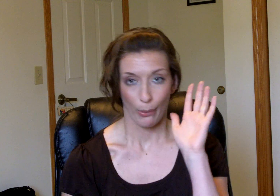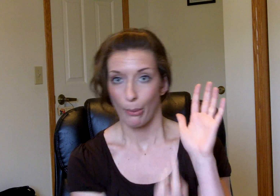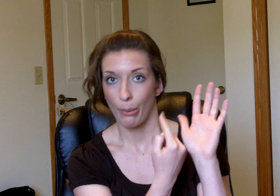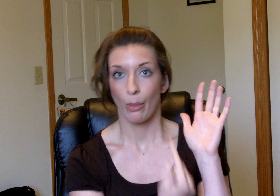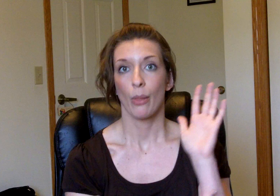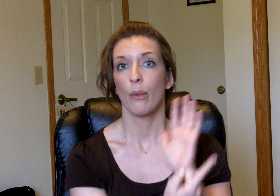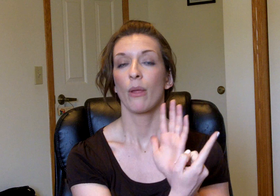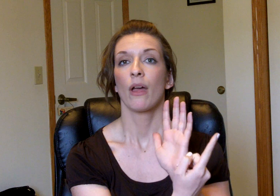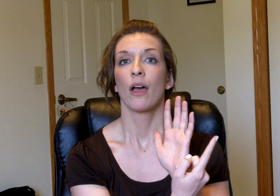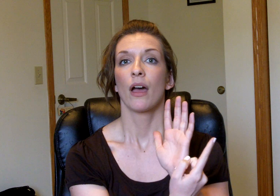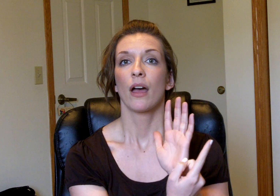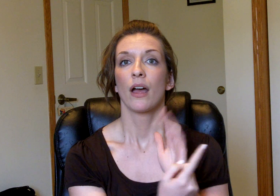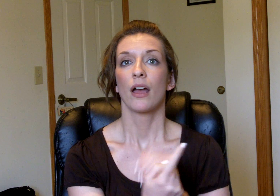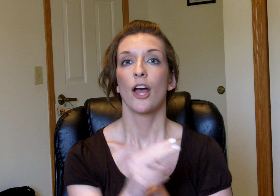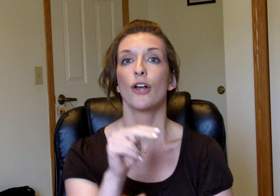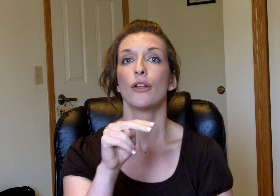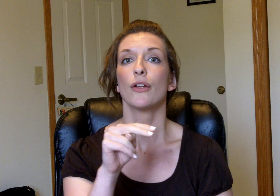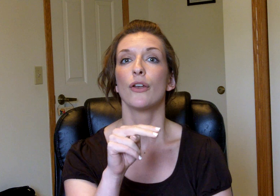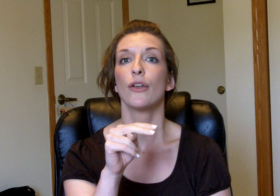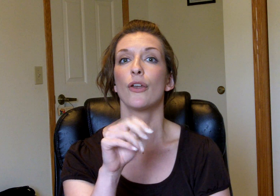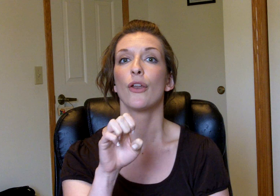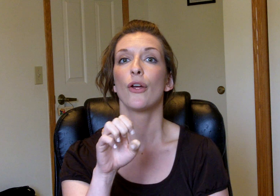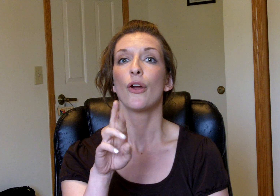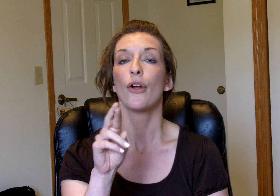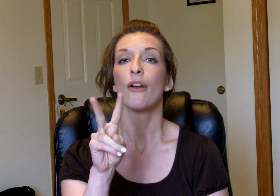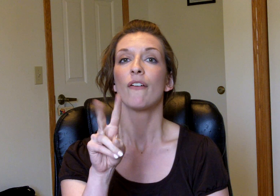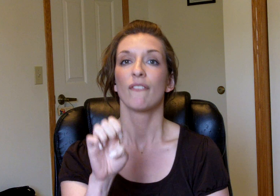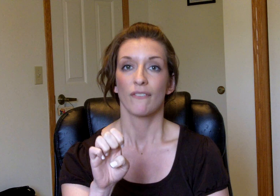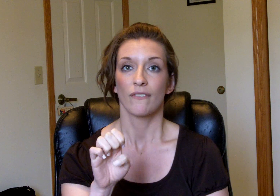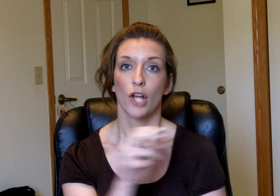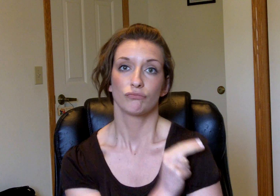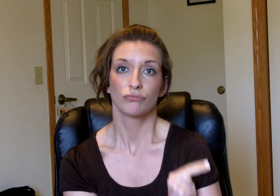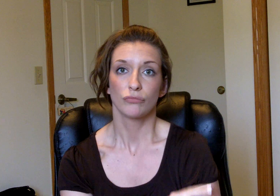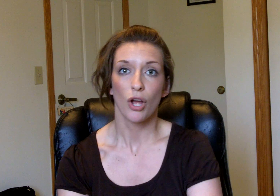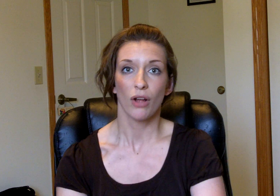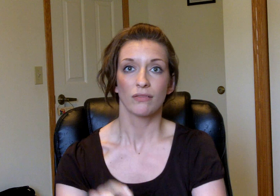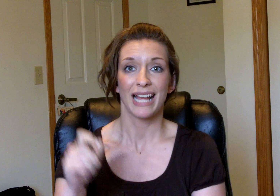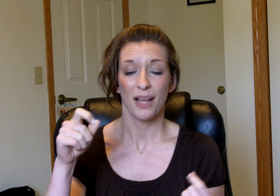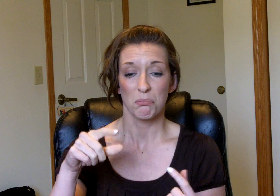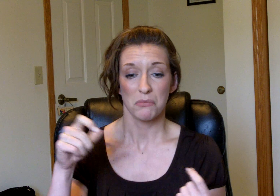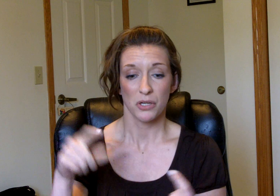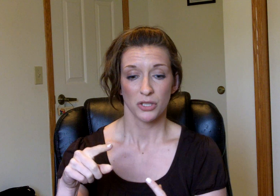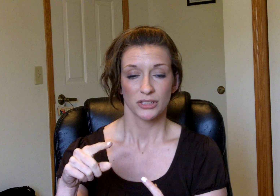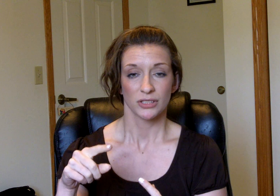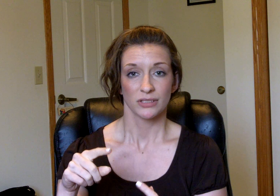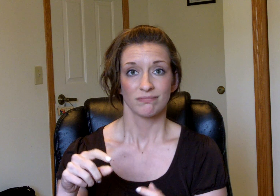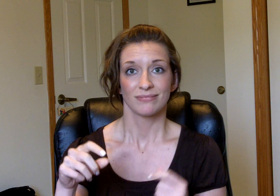Nerve impulses, just like blood circulating through your blood vessels, can only go in a certain direction.